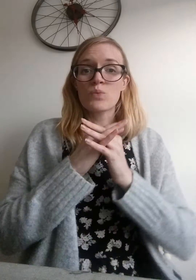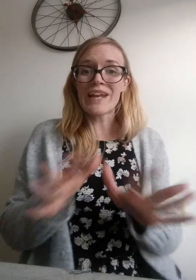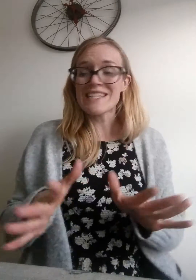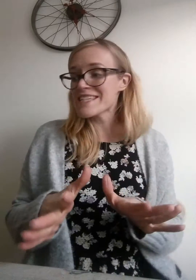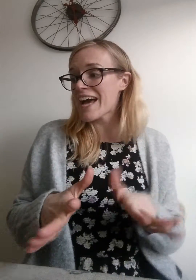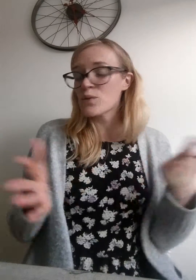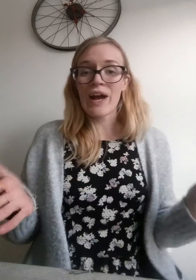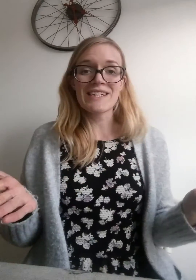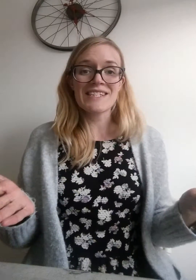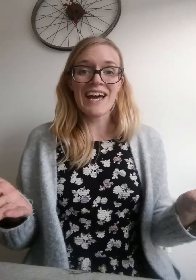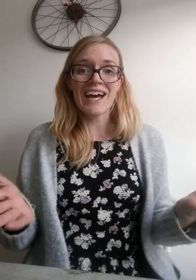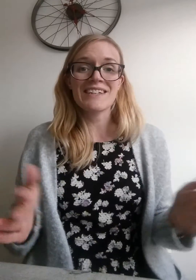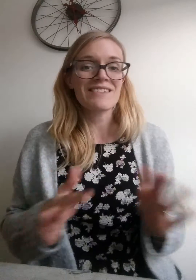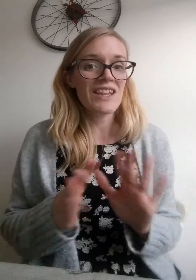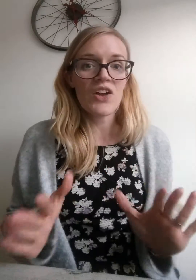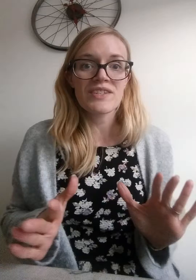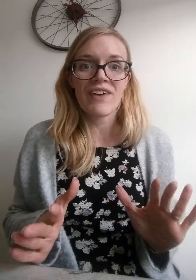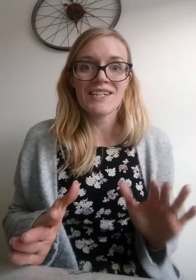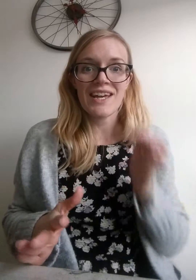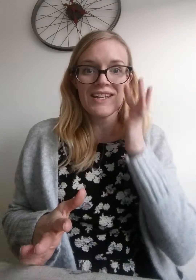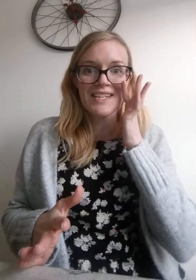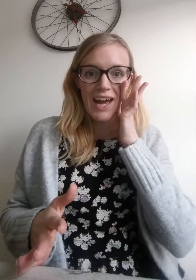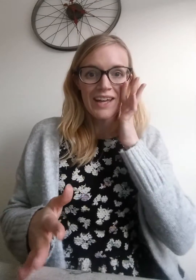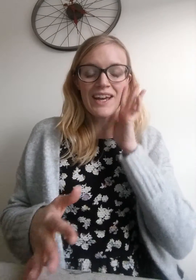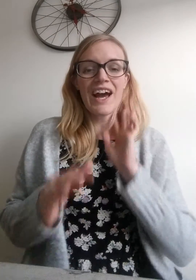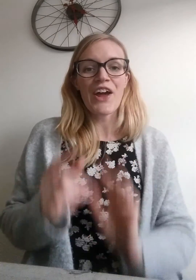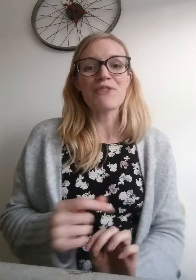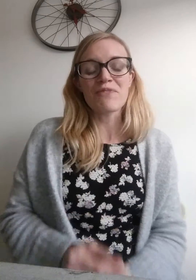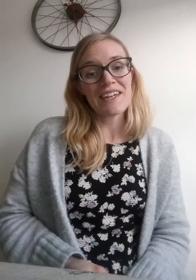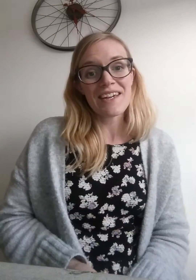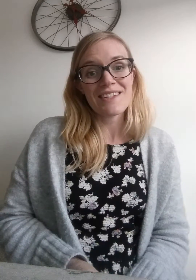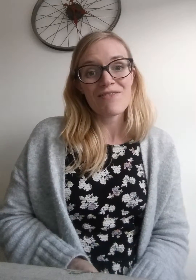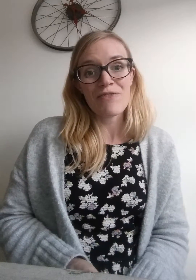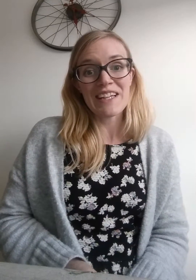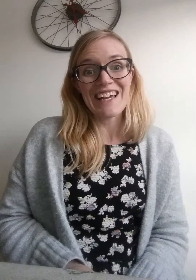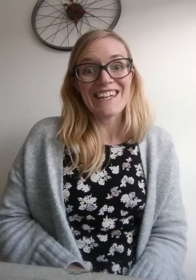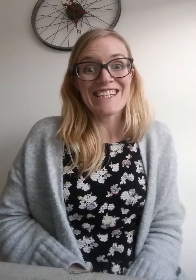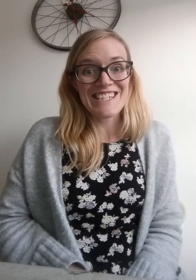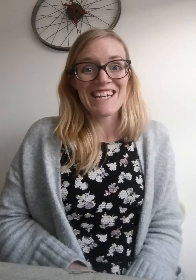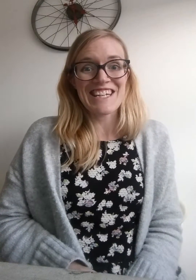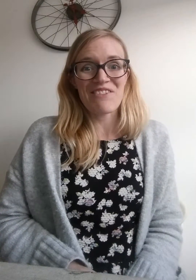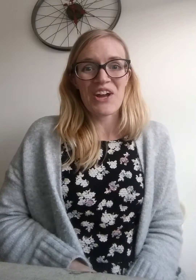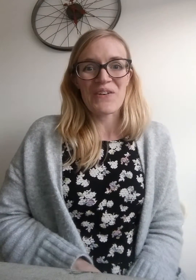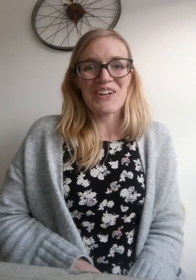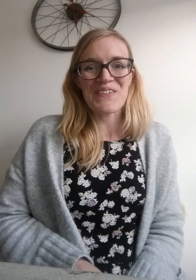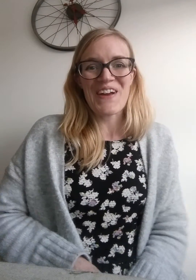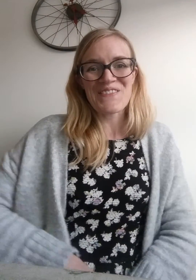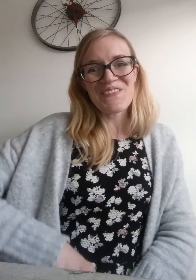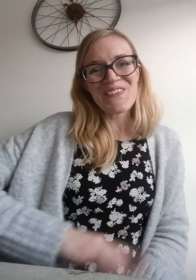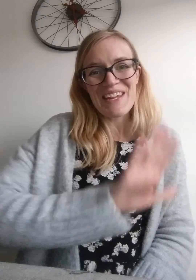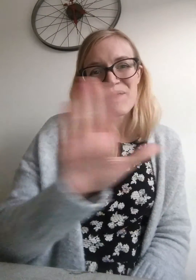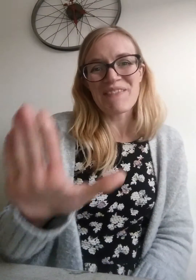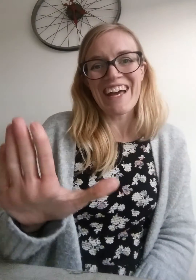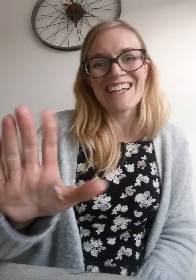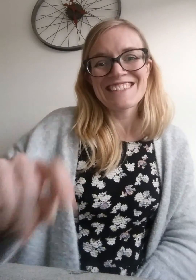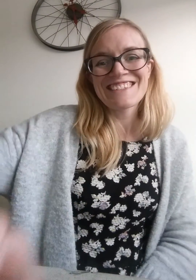When to sign, where to sign, loads of ideas there, and hopefully you can feel like you can start to have a go on your own. Bye bye.